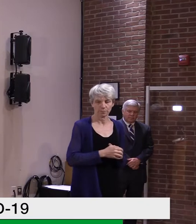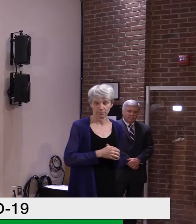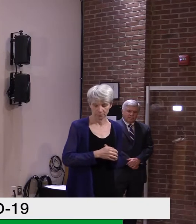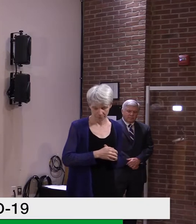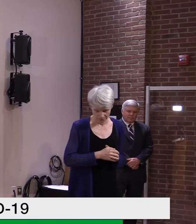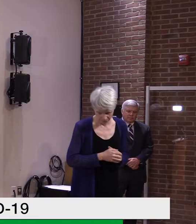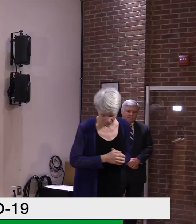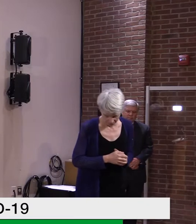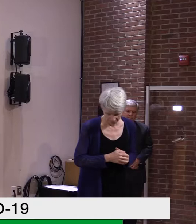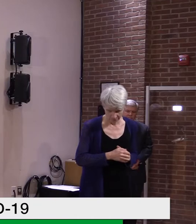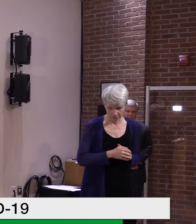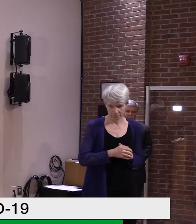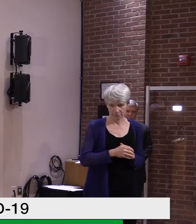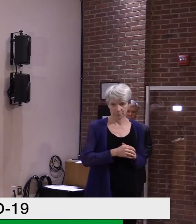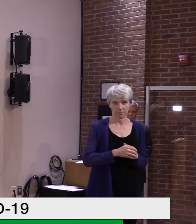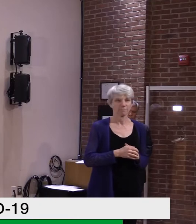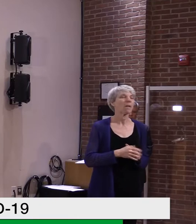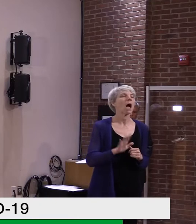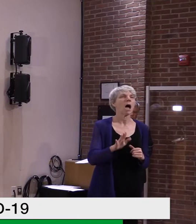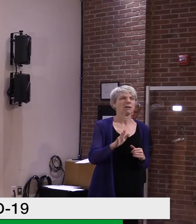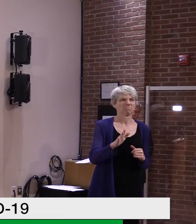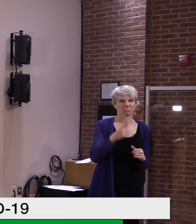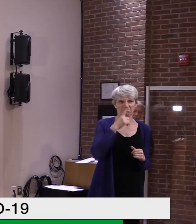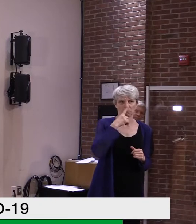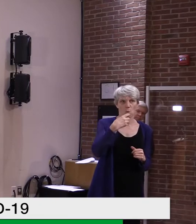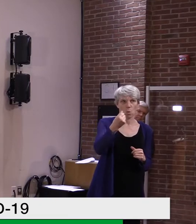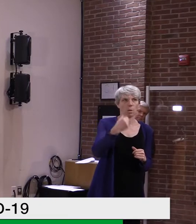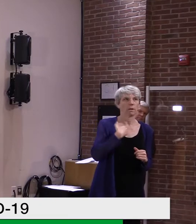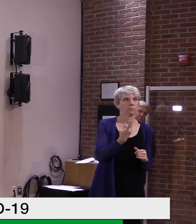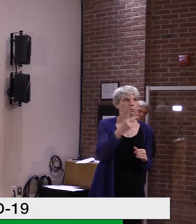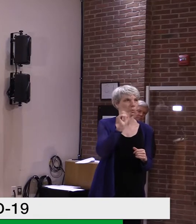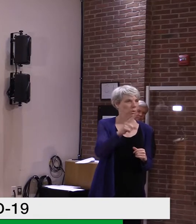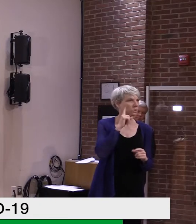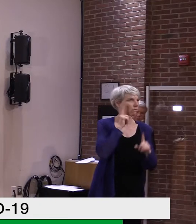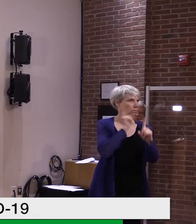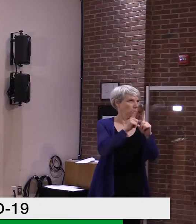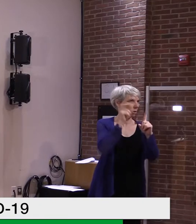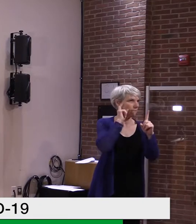Thanks, Jason. I've got two for the governor, so I'll wait. Thanks. Okay.